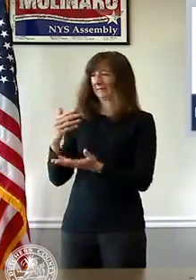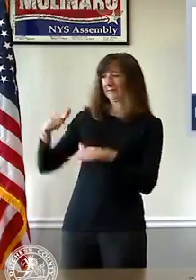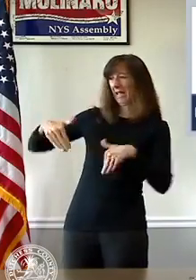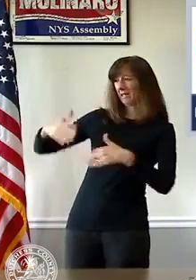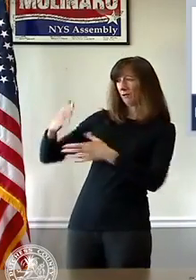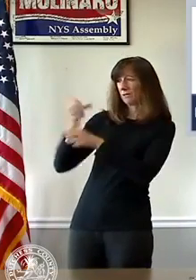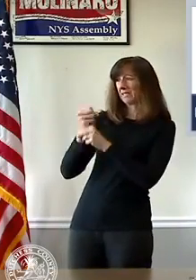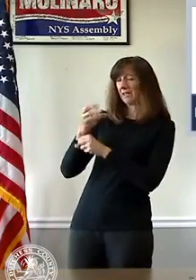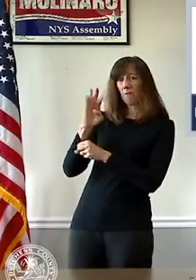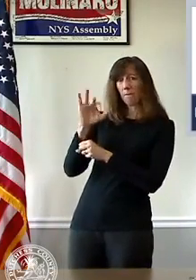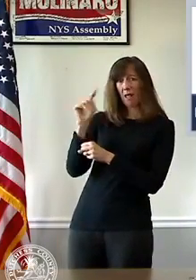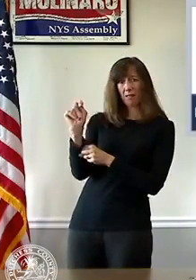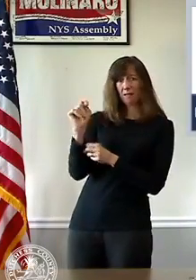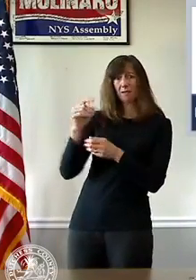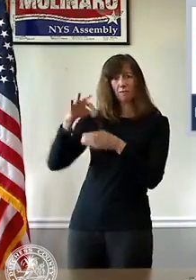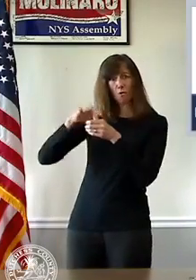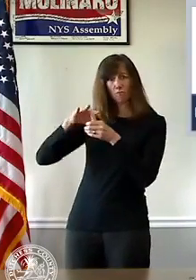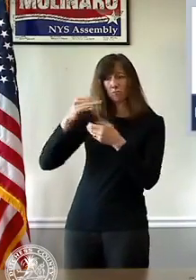I don't know